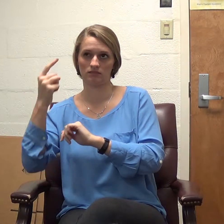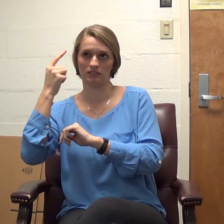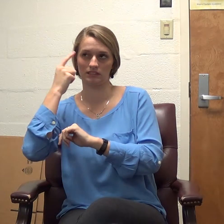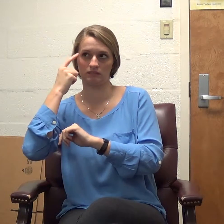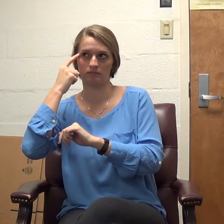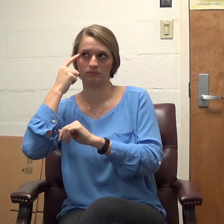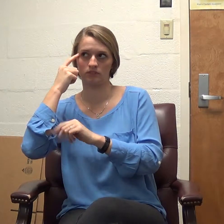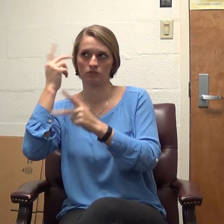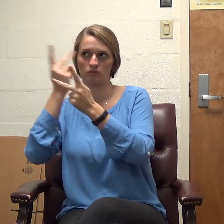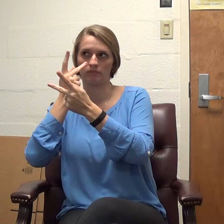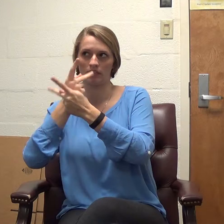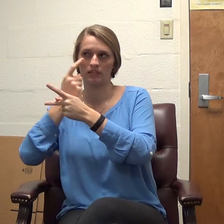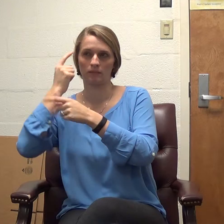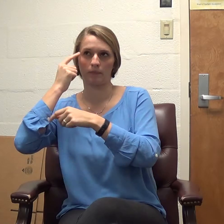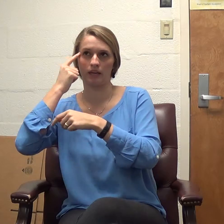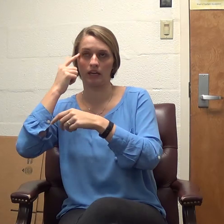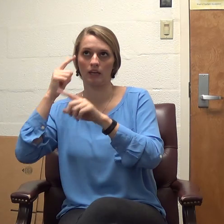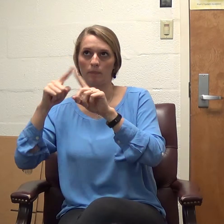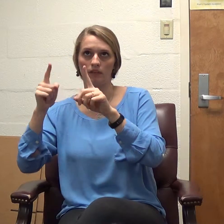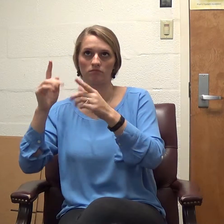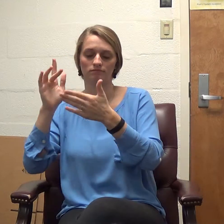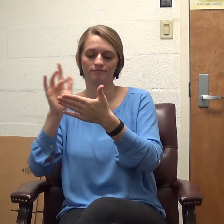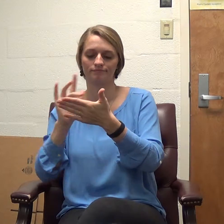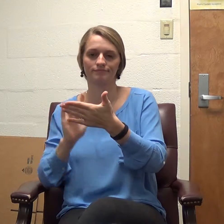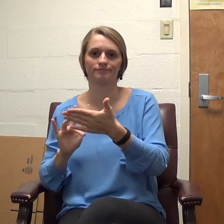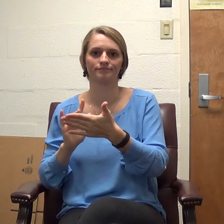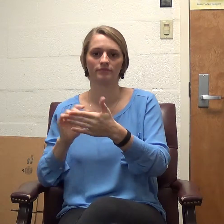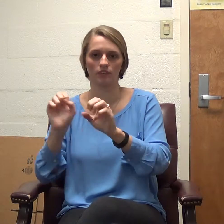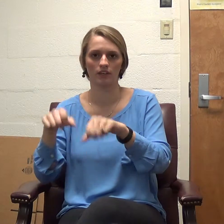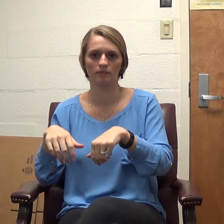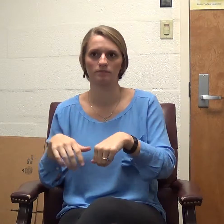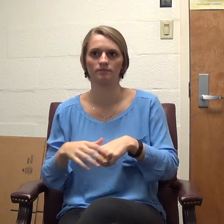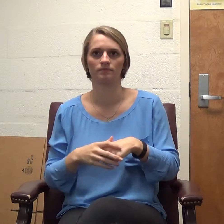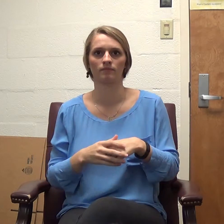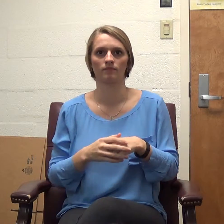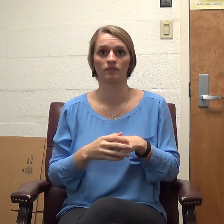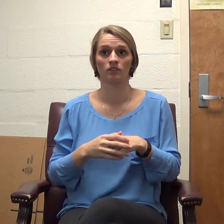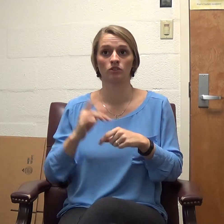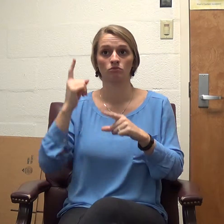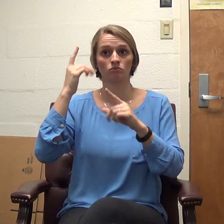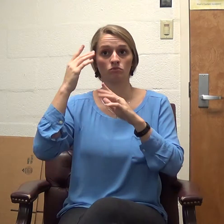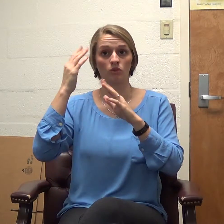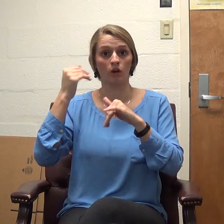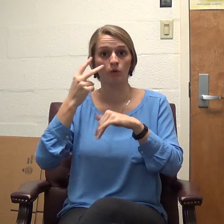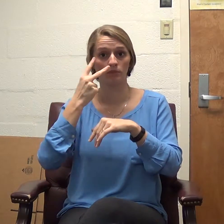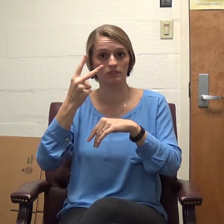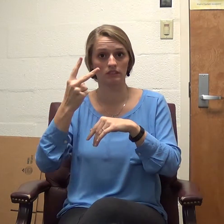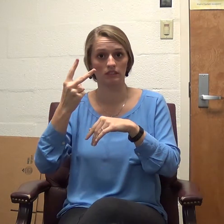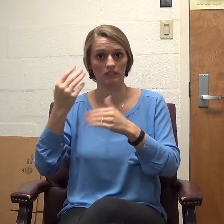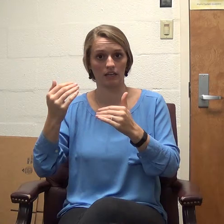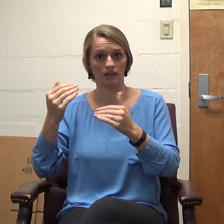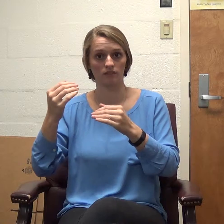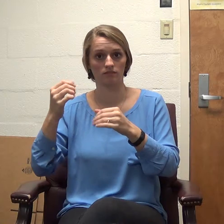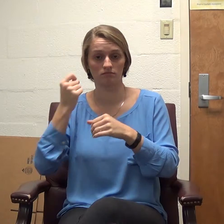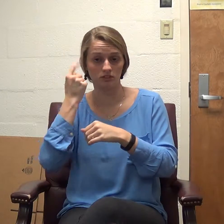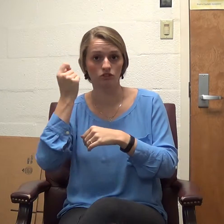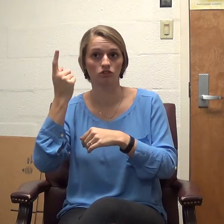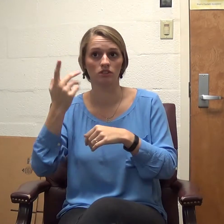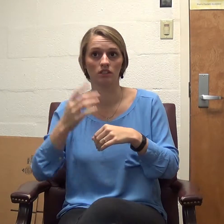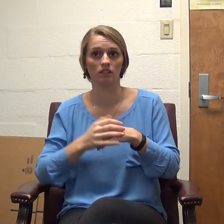actually multiplied it out. But if we did, I think you're getting the point at this point. If we said, oh, and another thing, if I told you 0 to